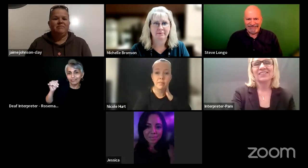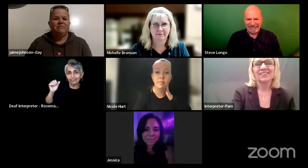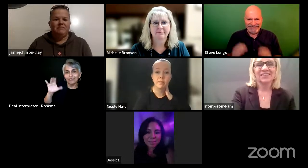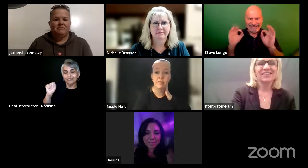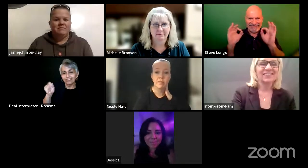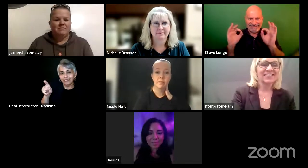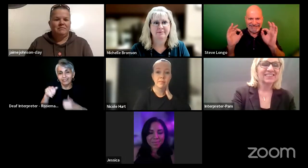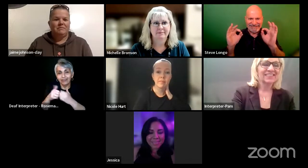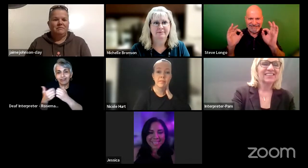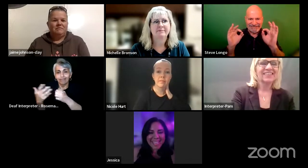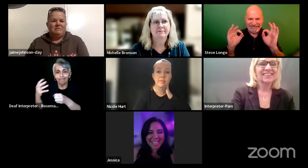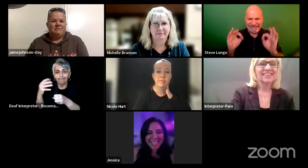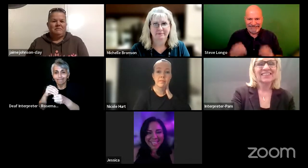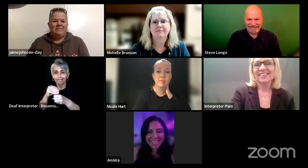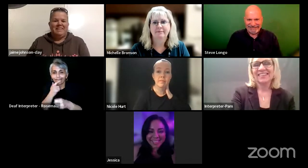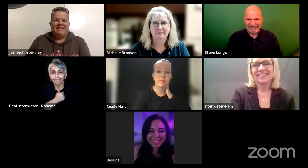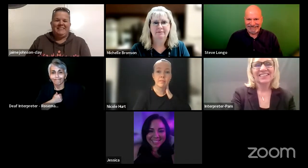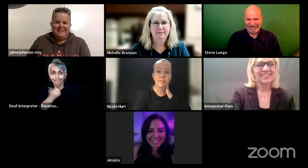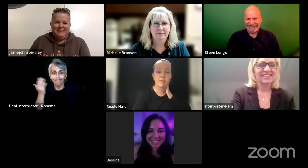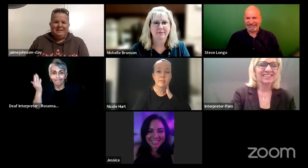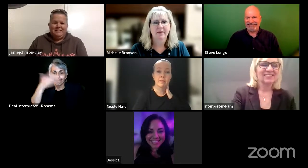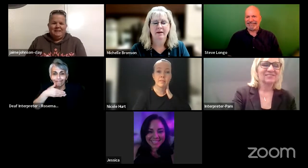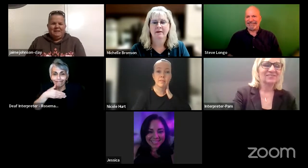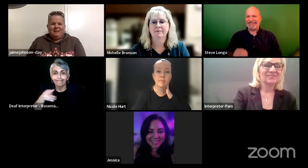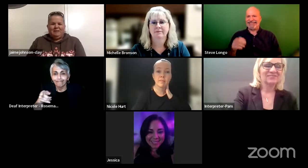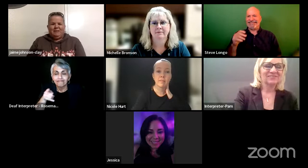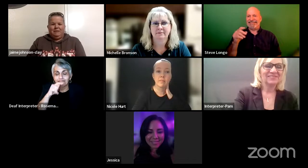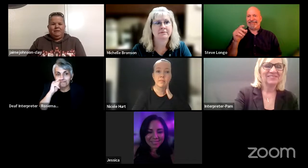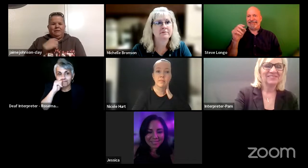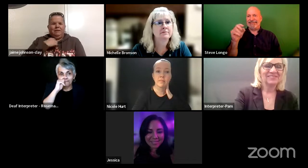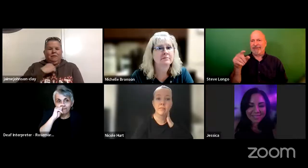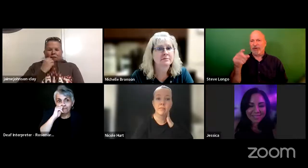for you, Jessica. Thanks for jumping in.